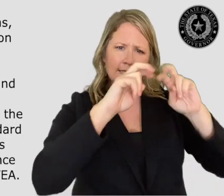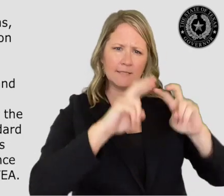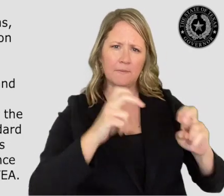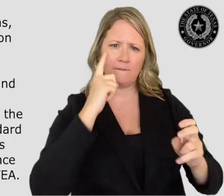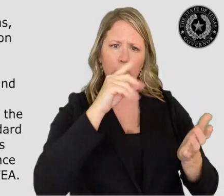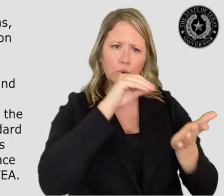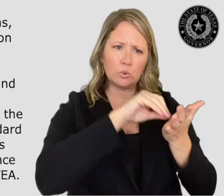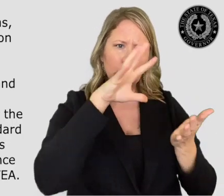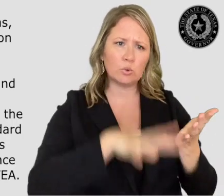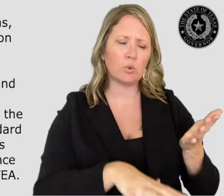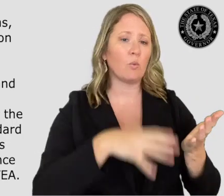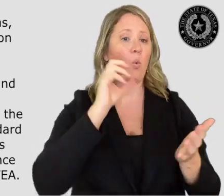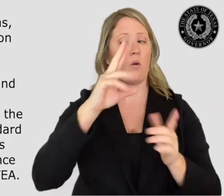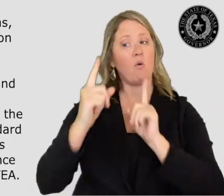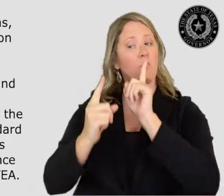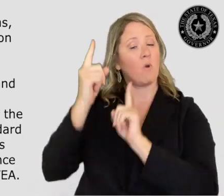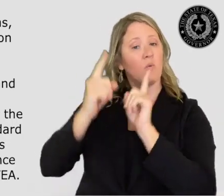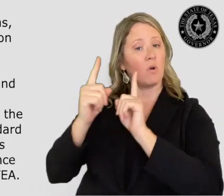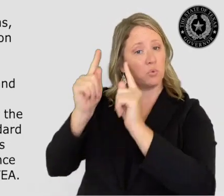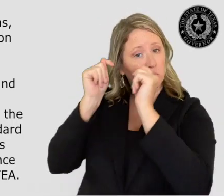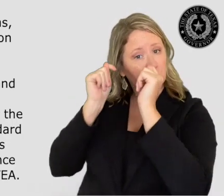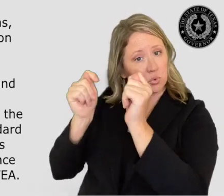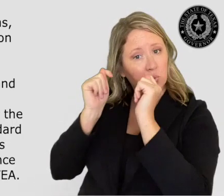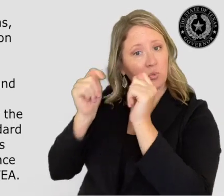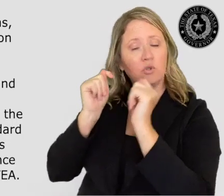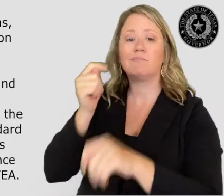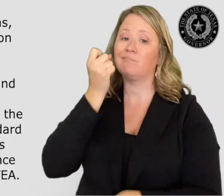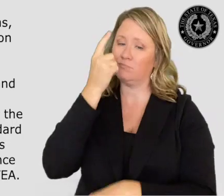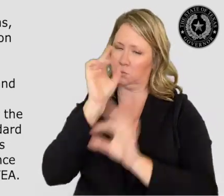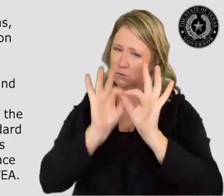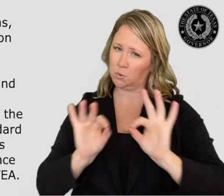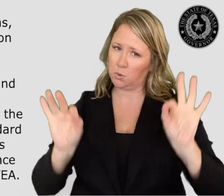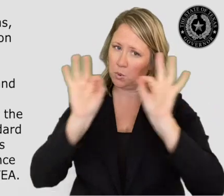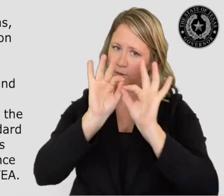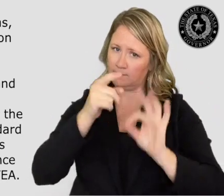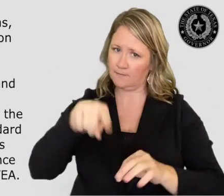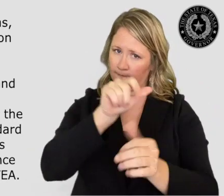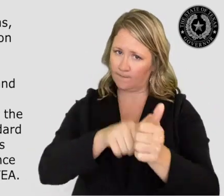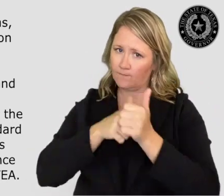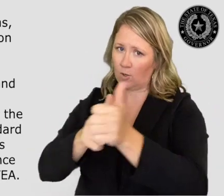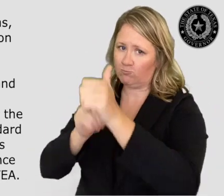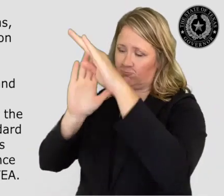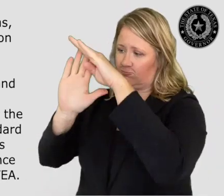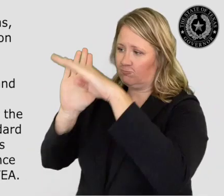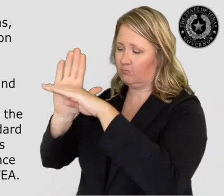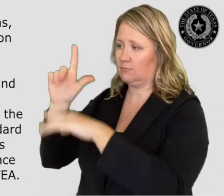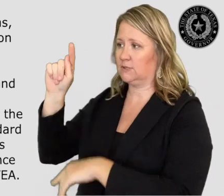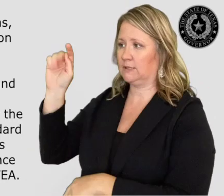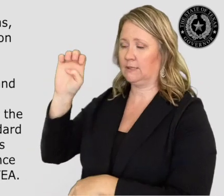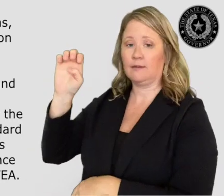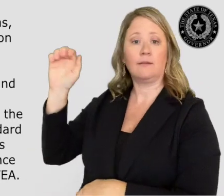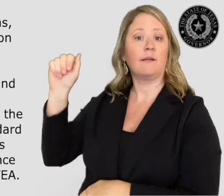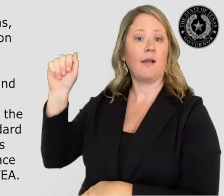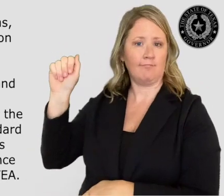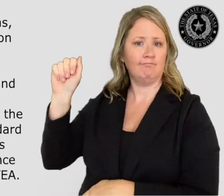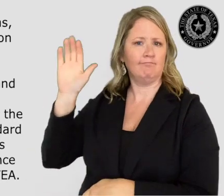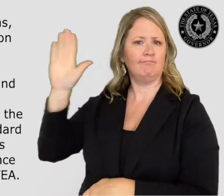under the minimum standard health protocols found in guidance issued by the TEA.